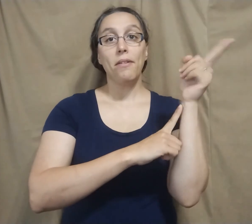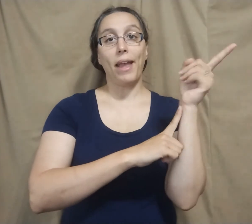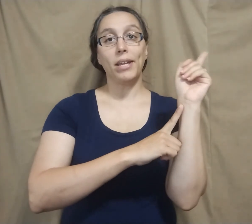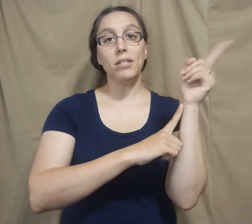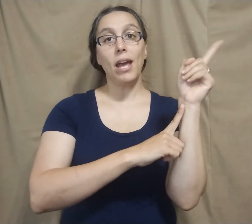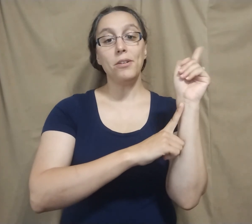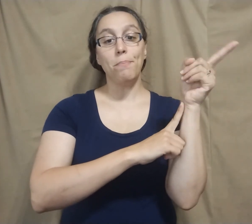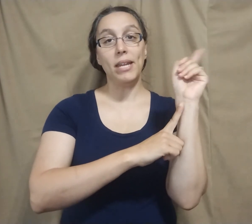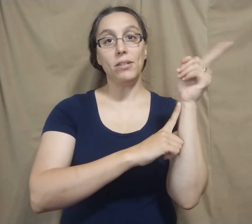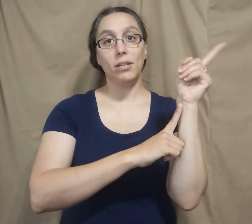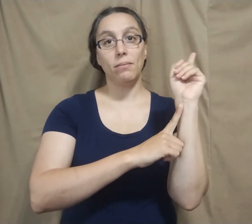second and minute,